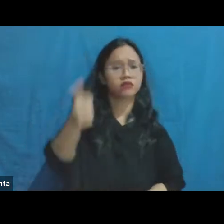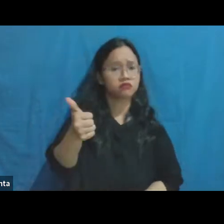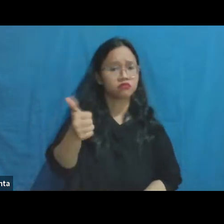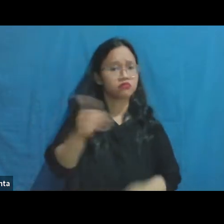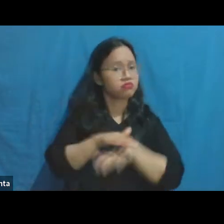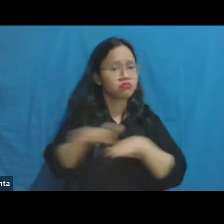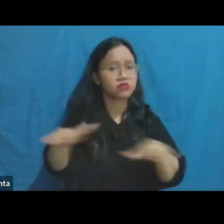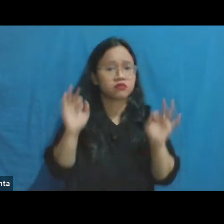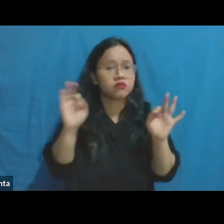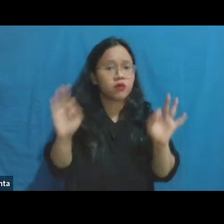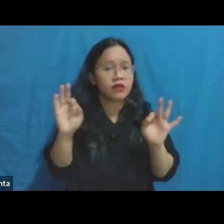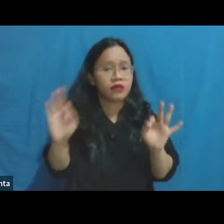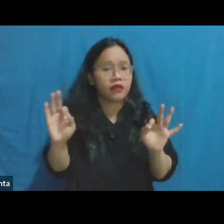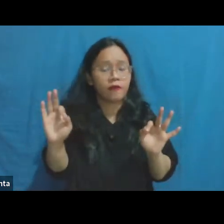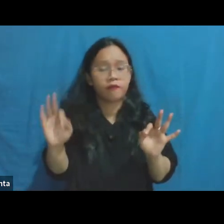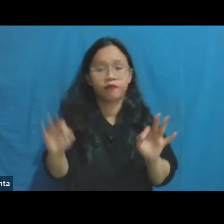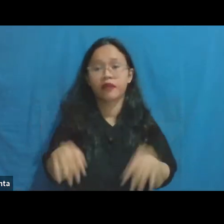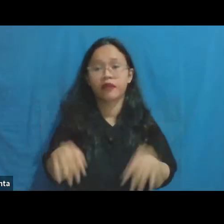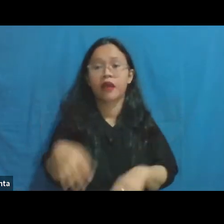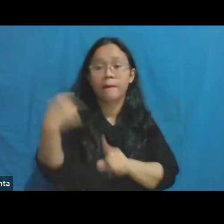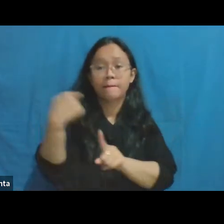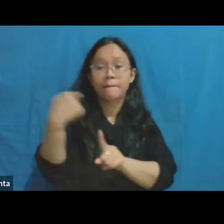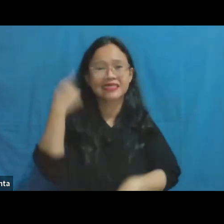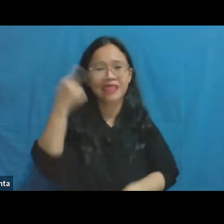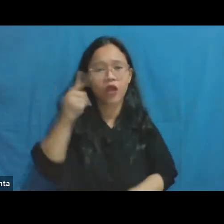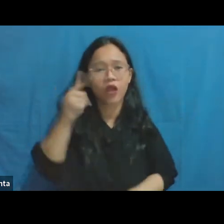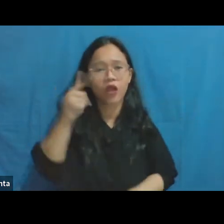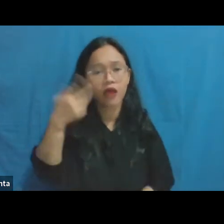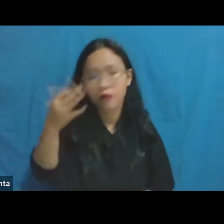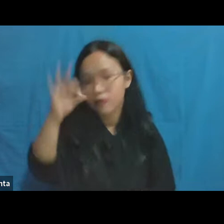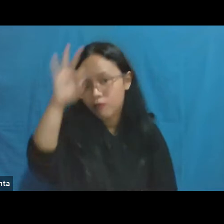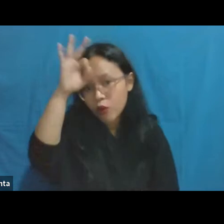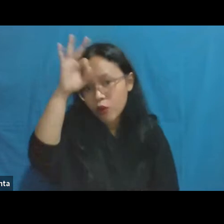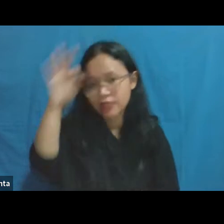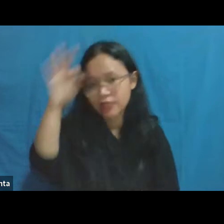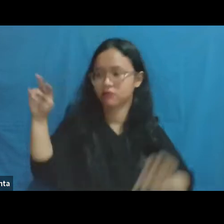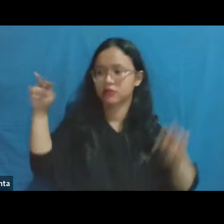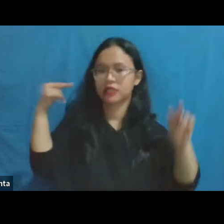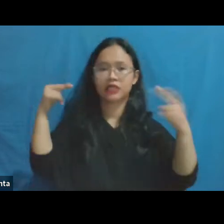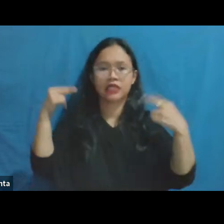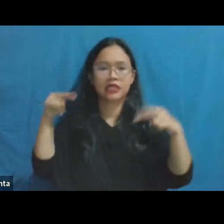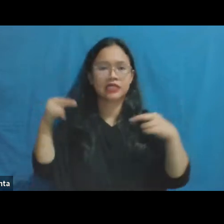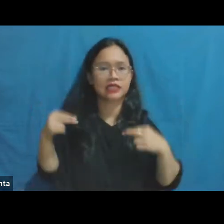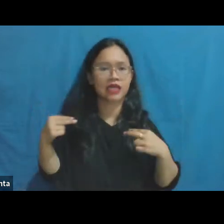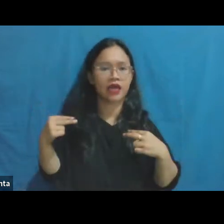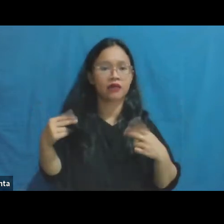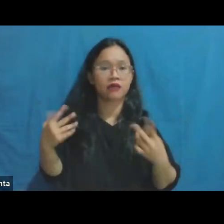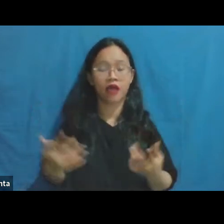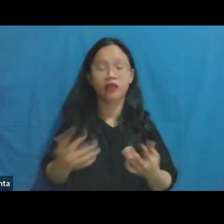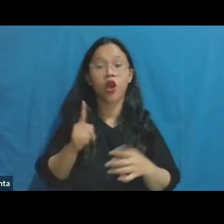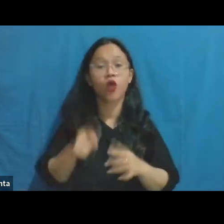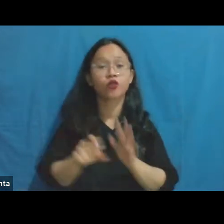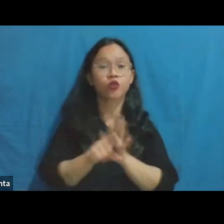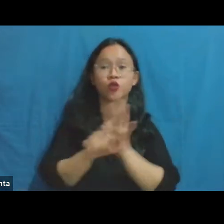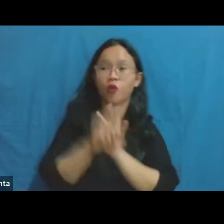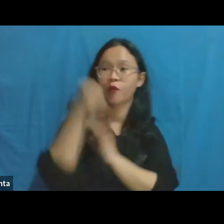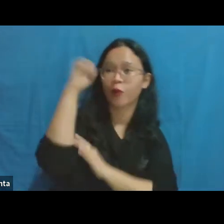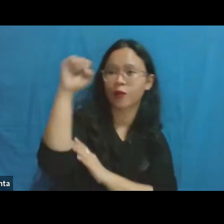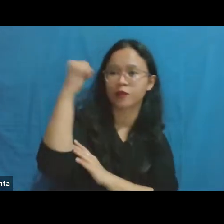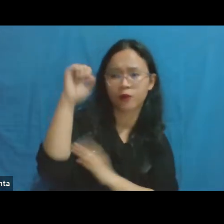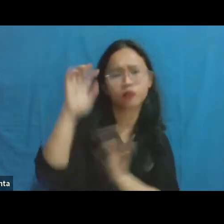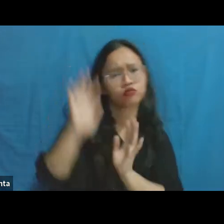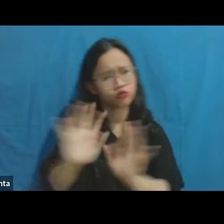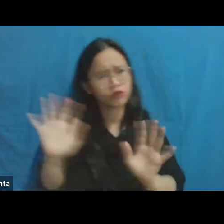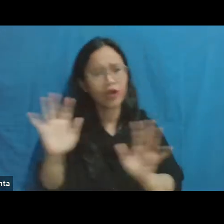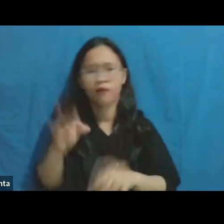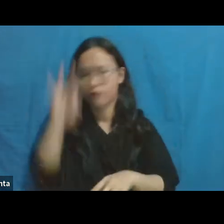just guard us. And then when we done with the demonstration, and then we will just go back to the campus,